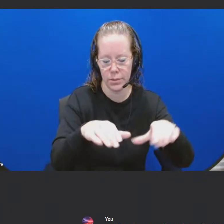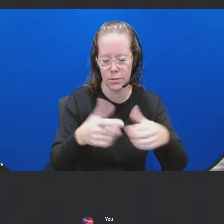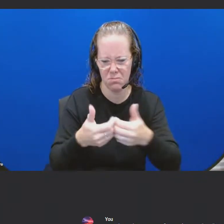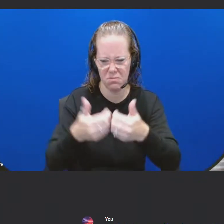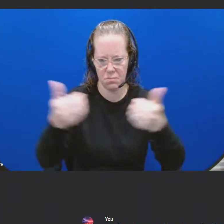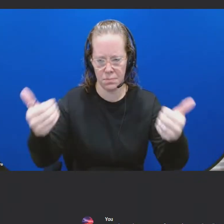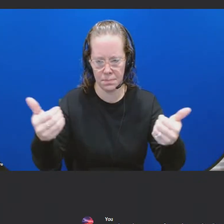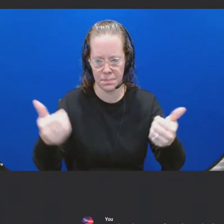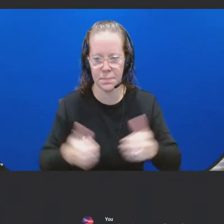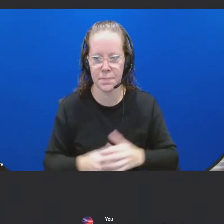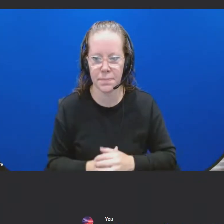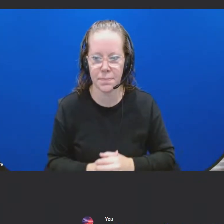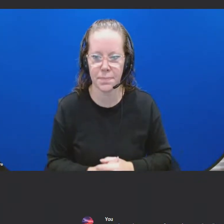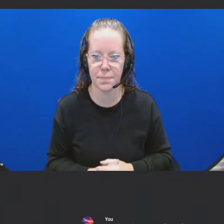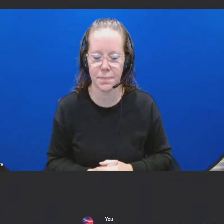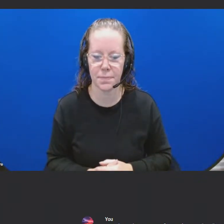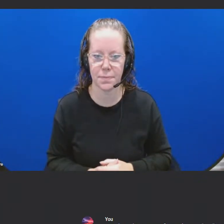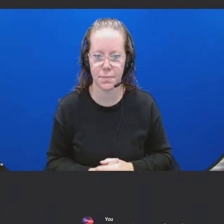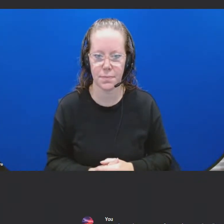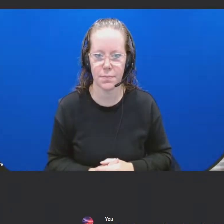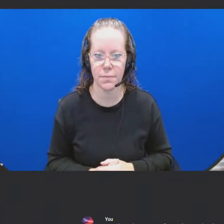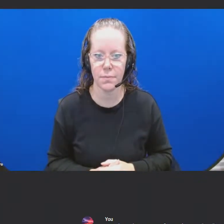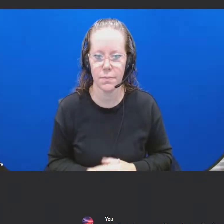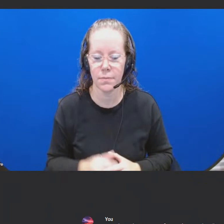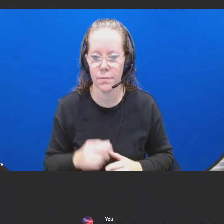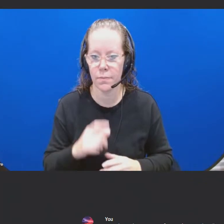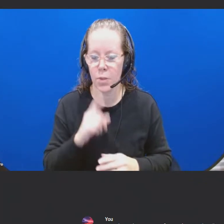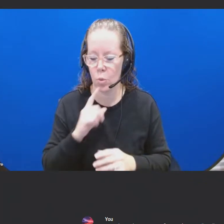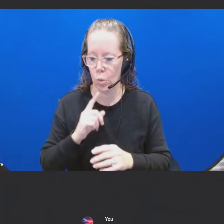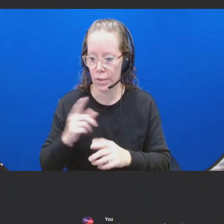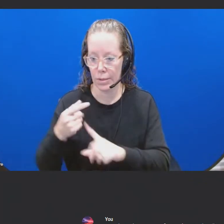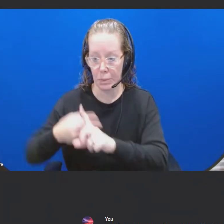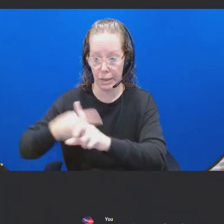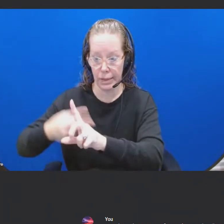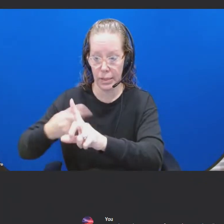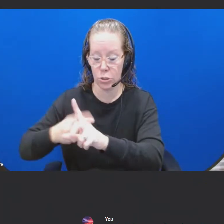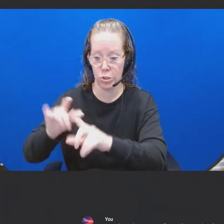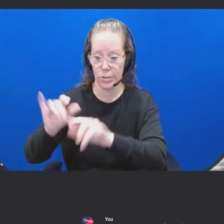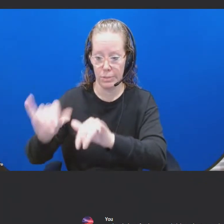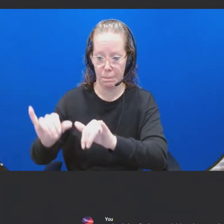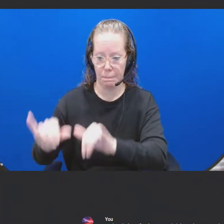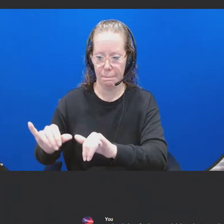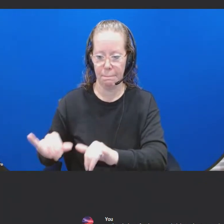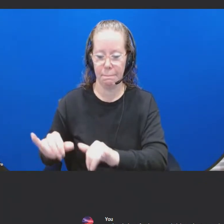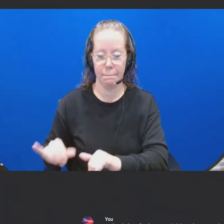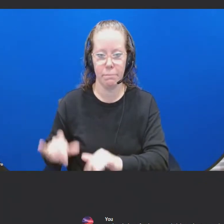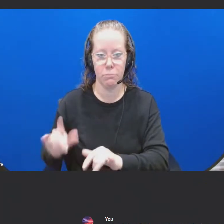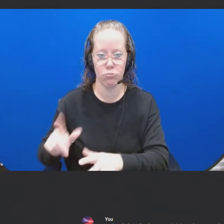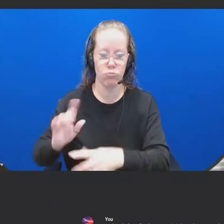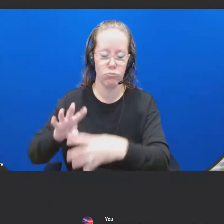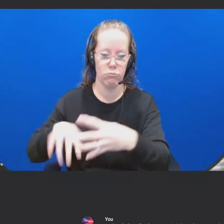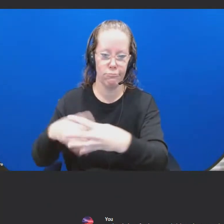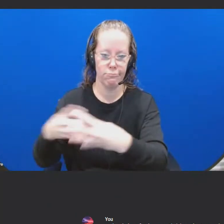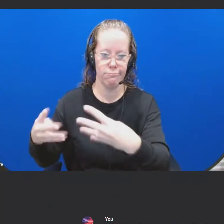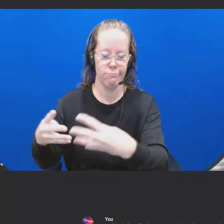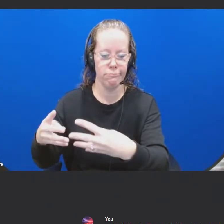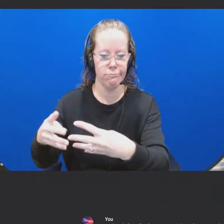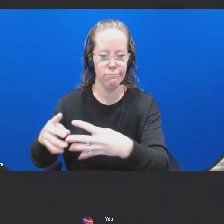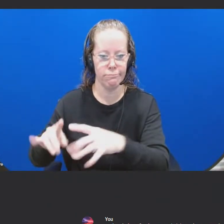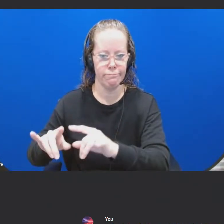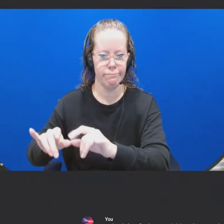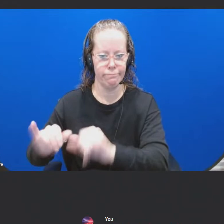for most part, stay the same every month. So it's more of a standalone. It's now going to be a